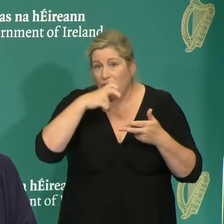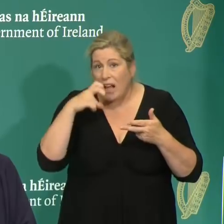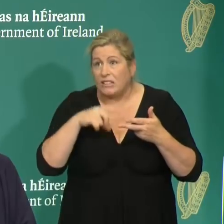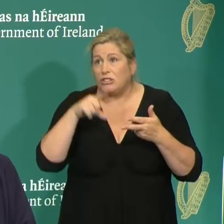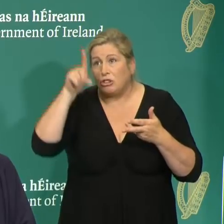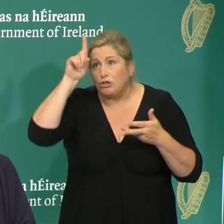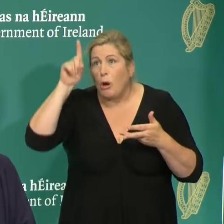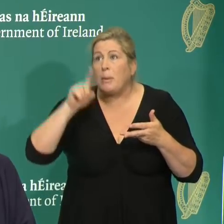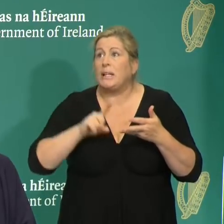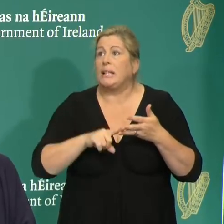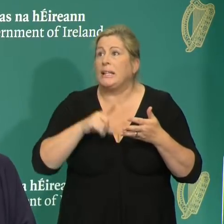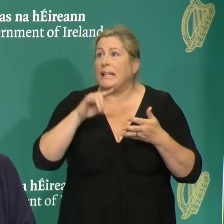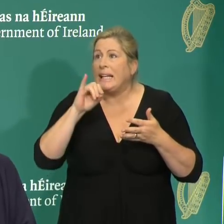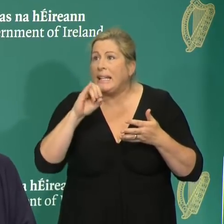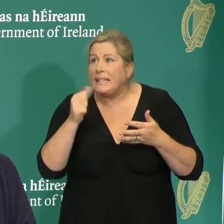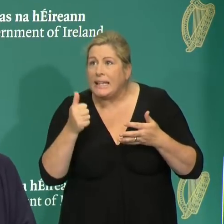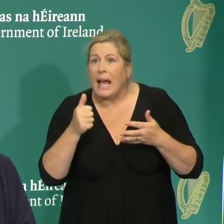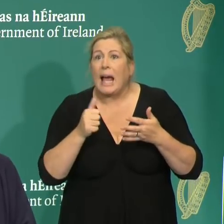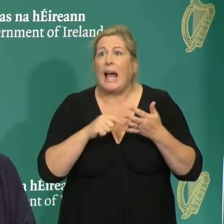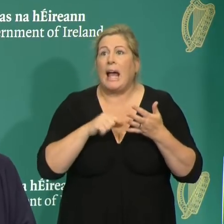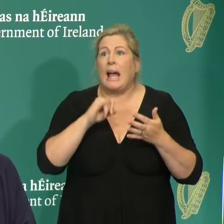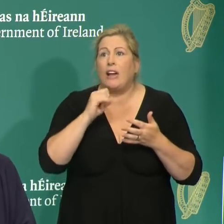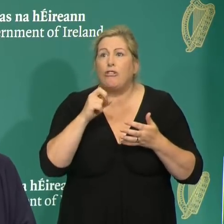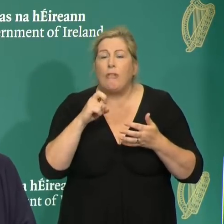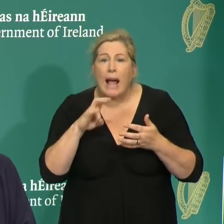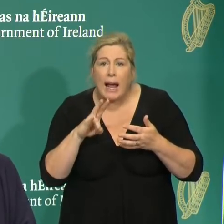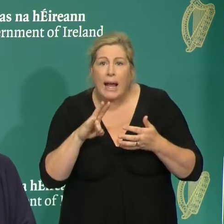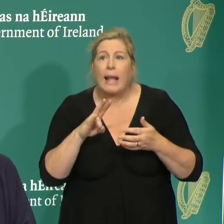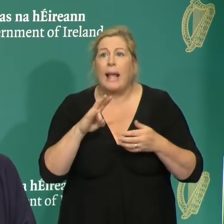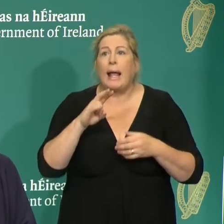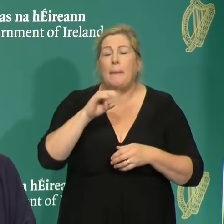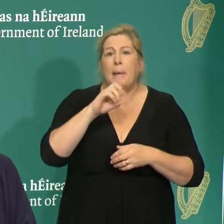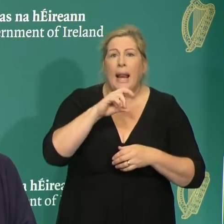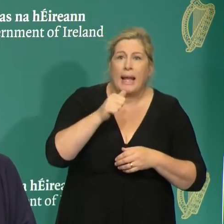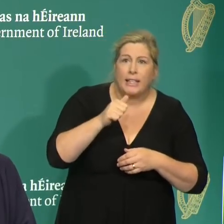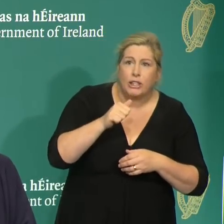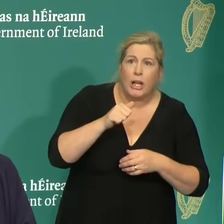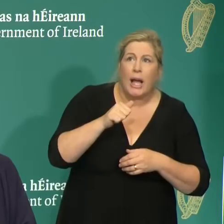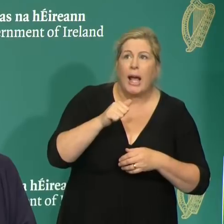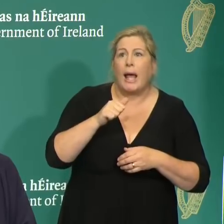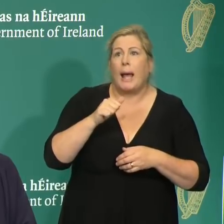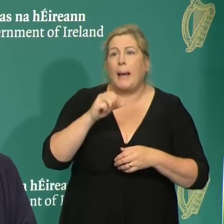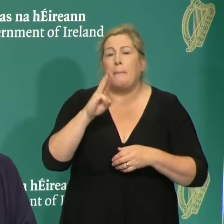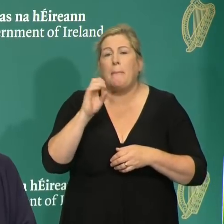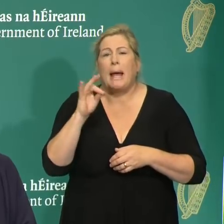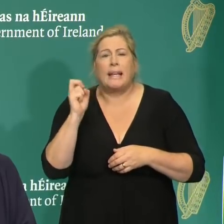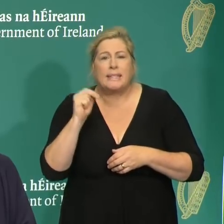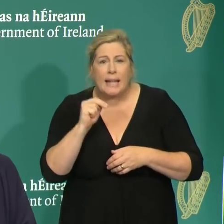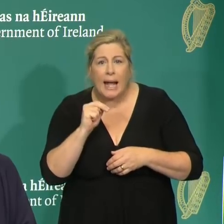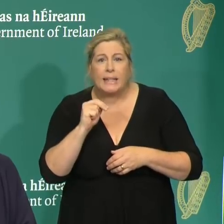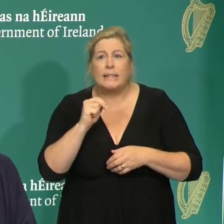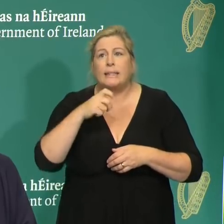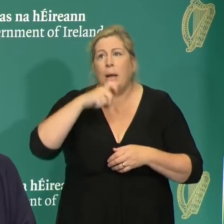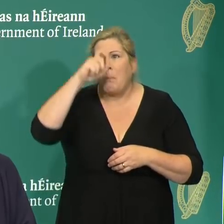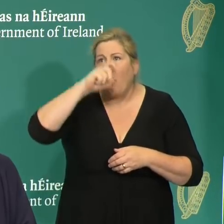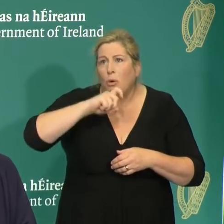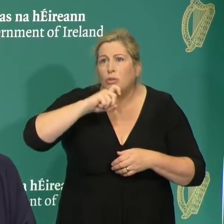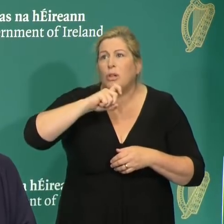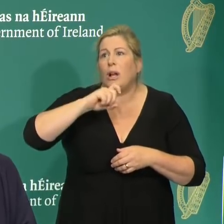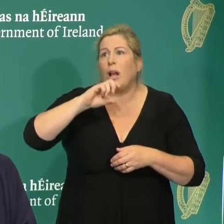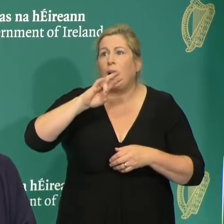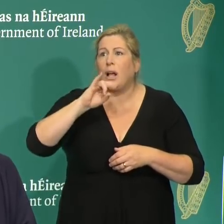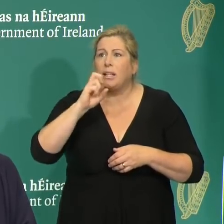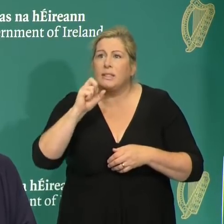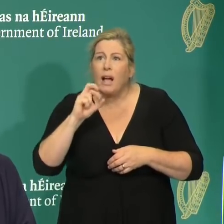Germany, India, Iraq, Malaysia, Pakistan, Portugal,